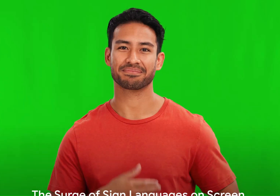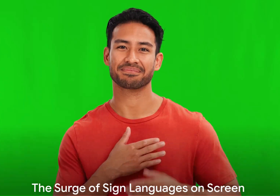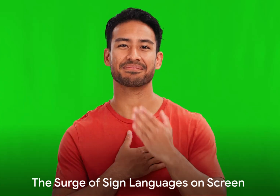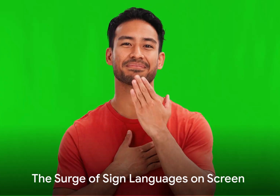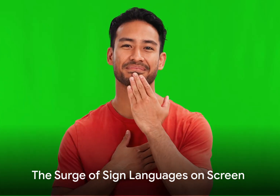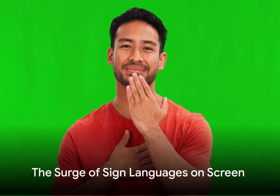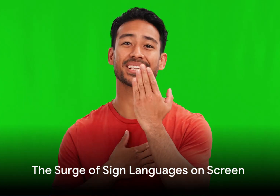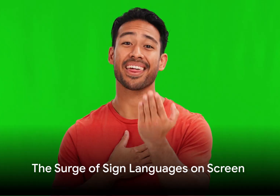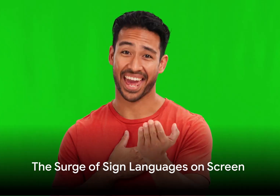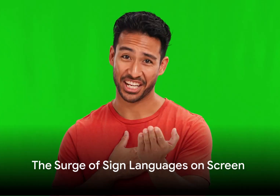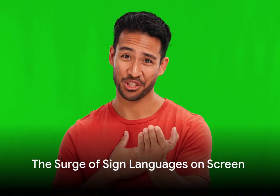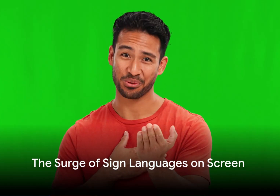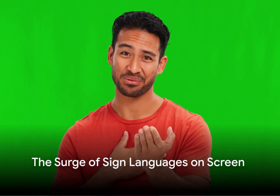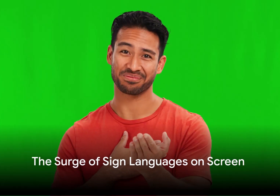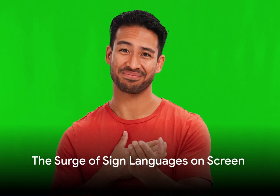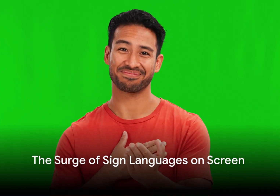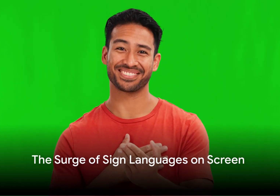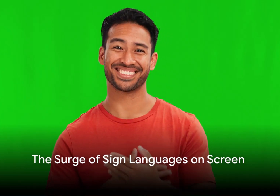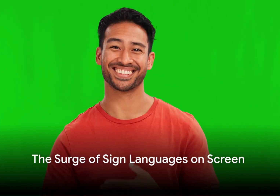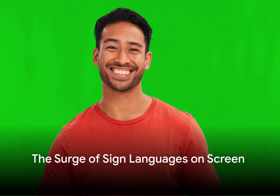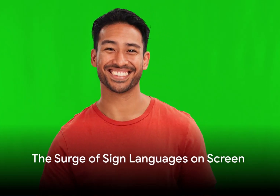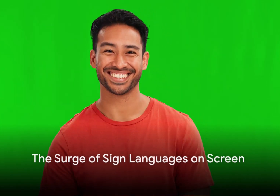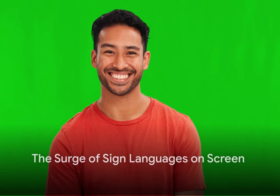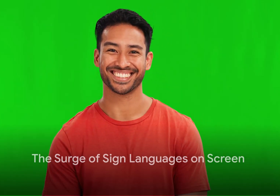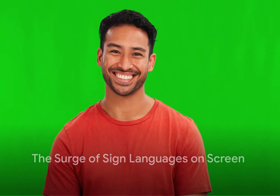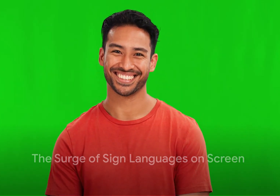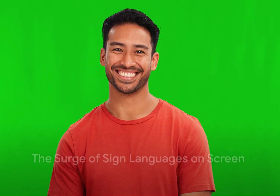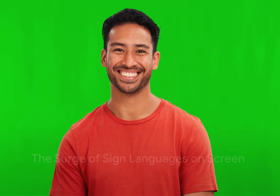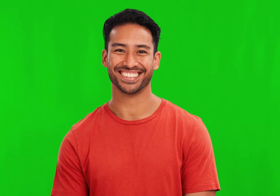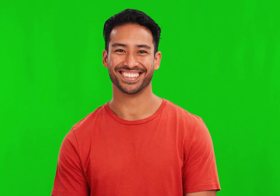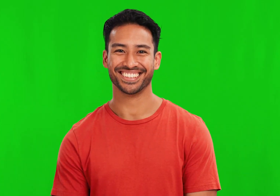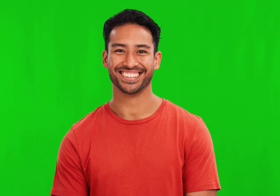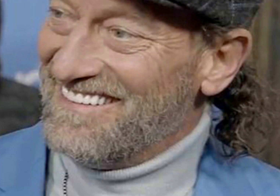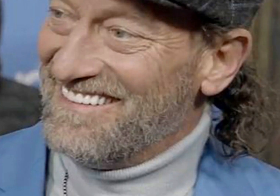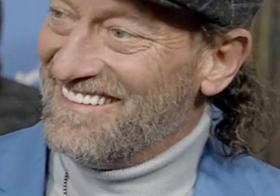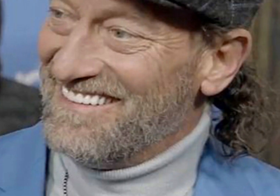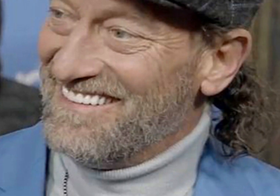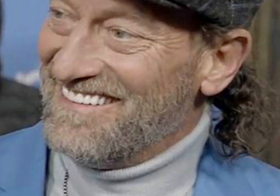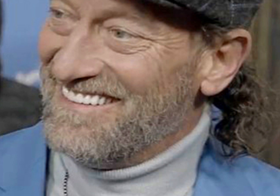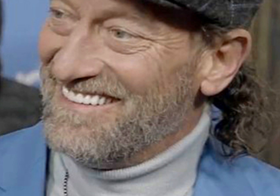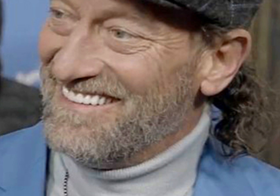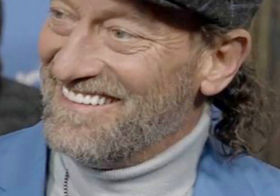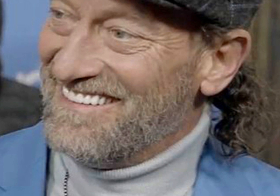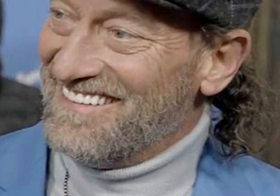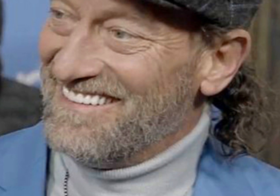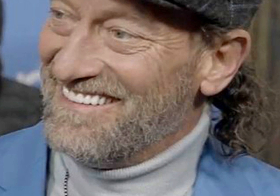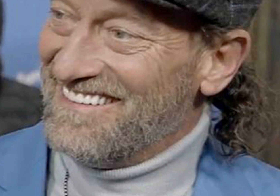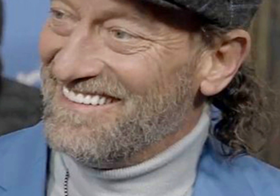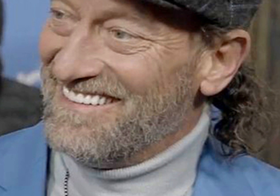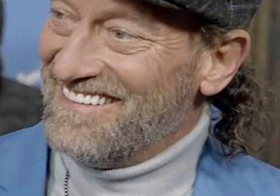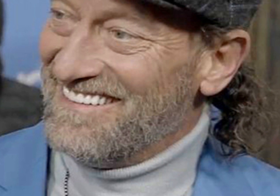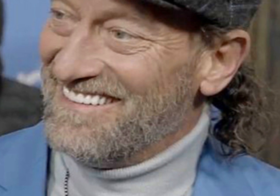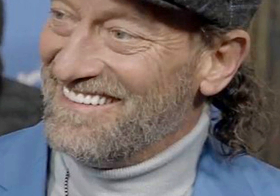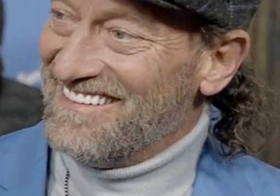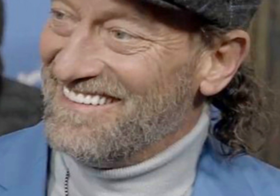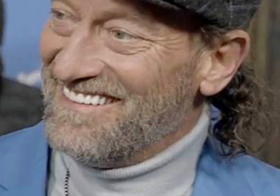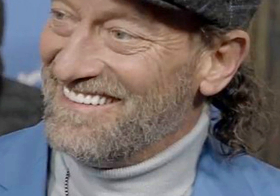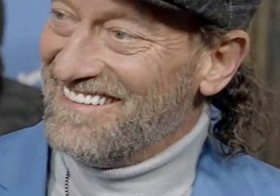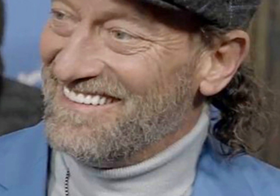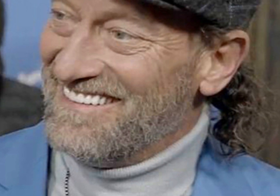The recent surge of sign languages on screen signals a significant shift in the film and television industry. The recent Academy Awards